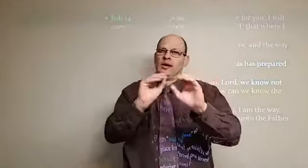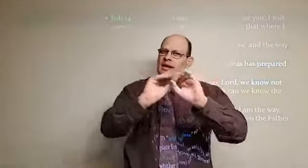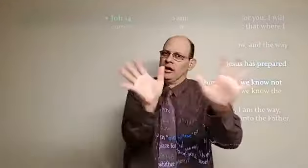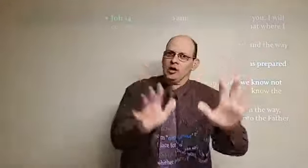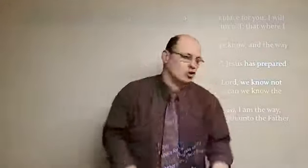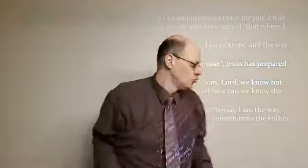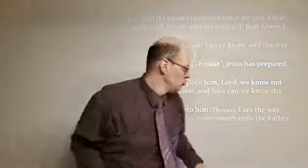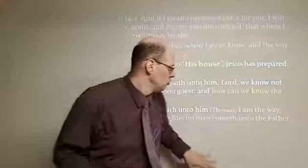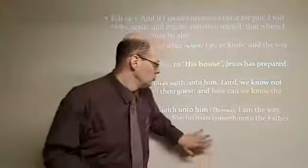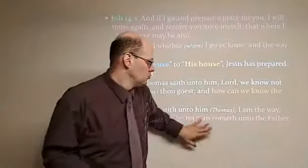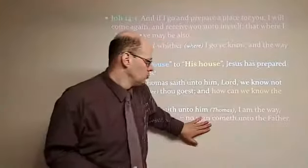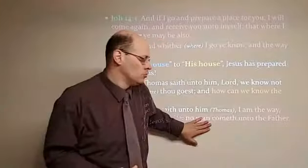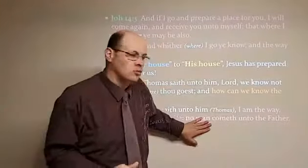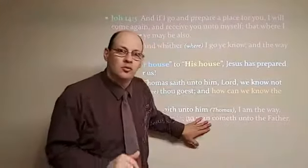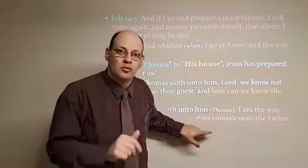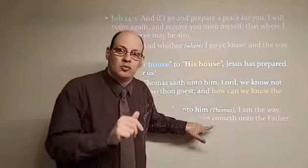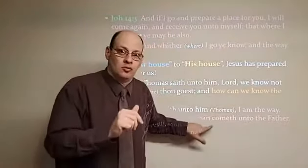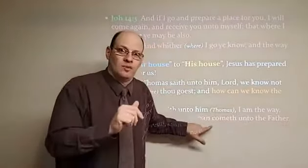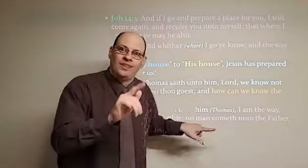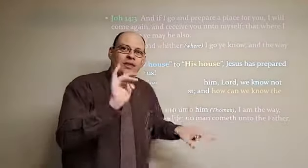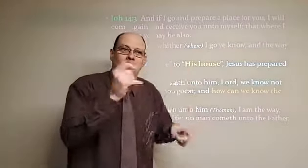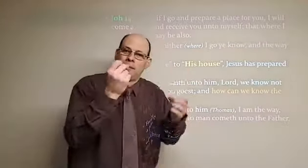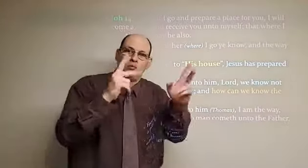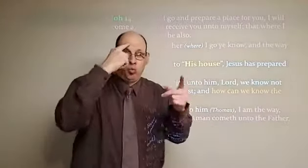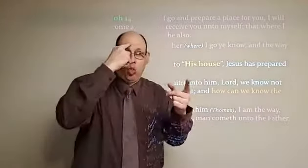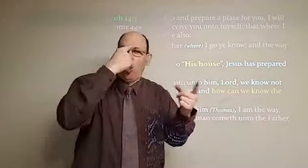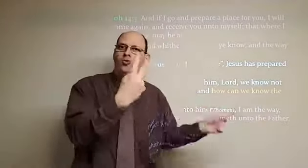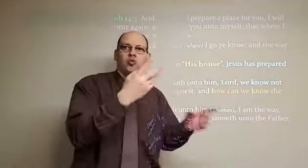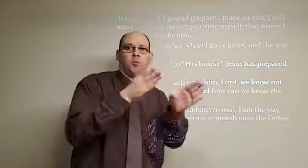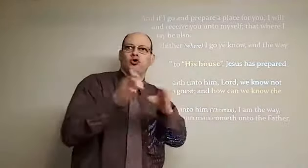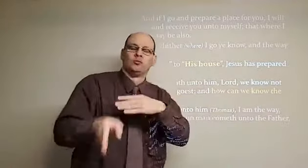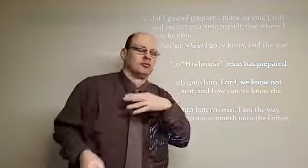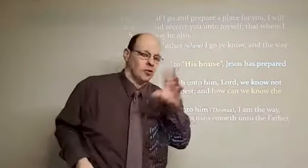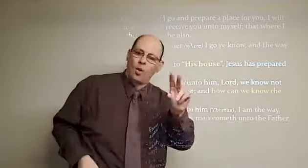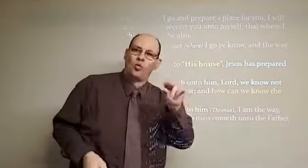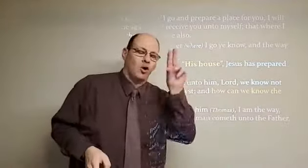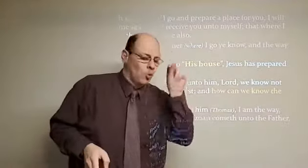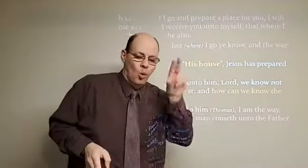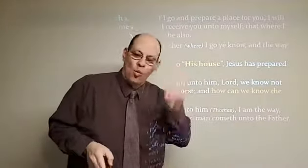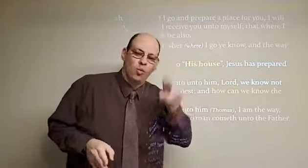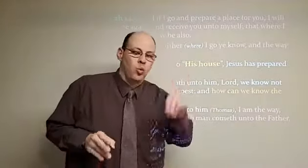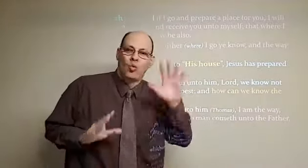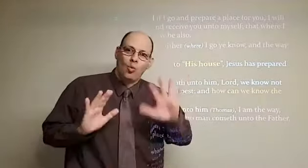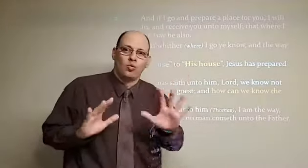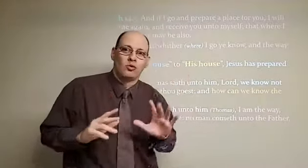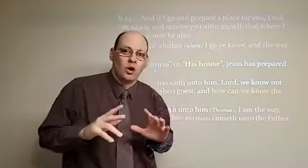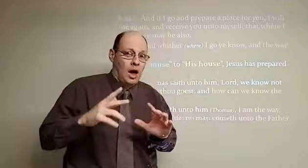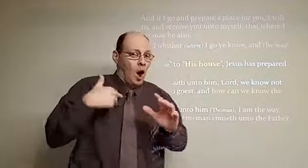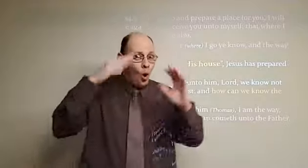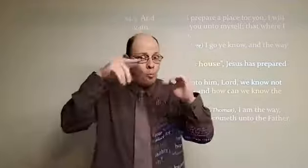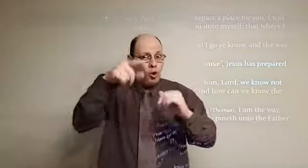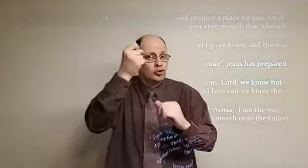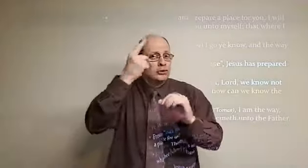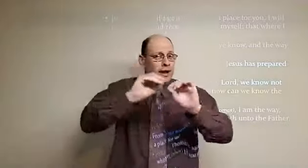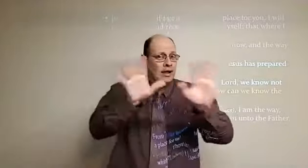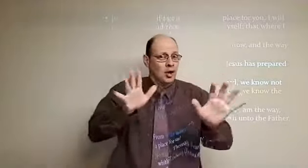I just want to be clear so you understand that this morning many people think it's two separate persons no I'm